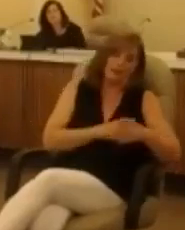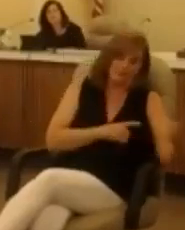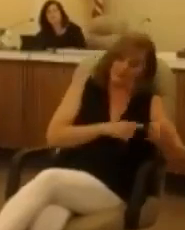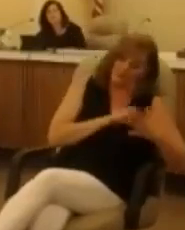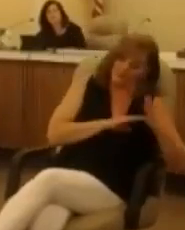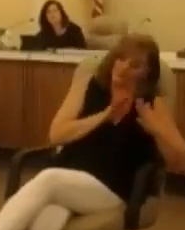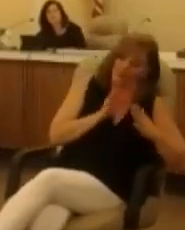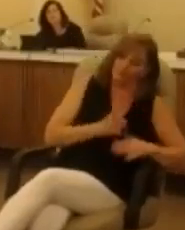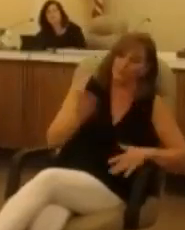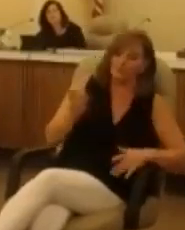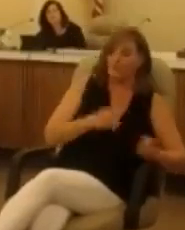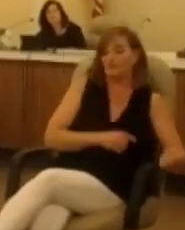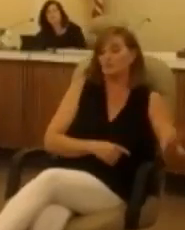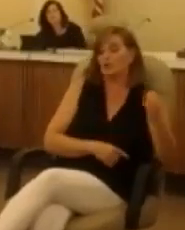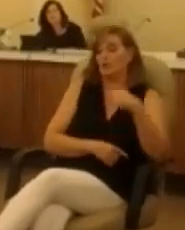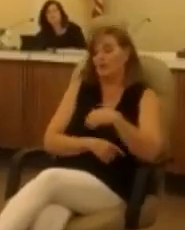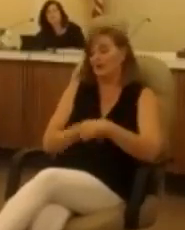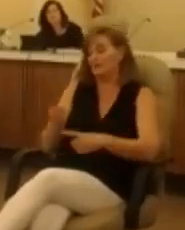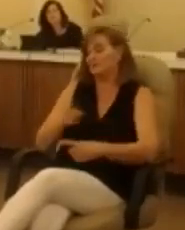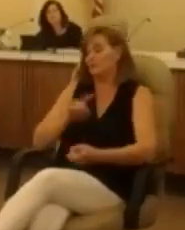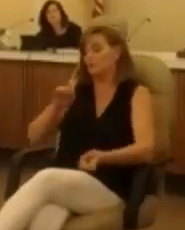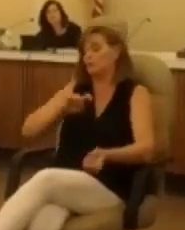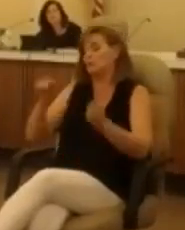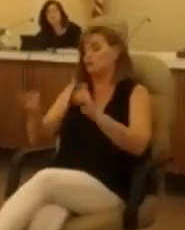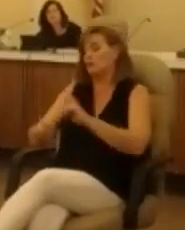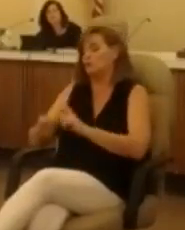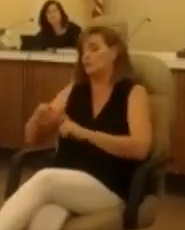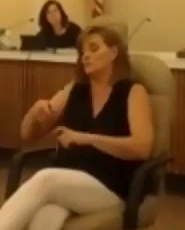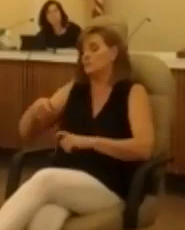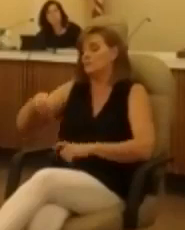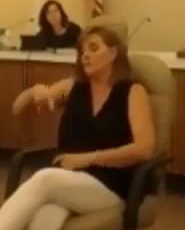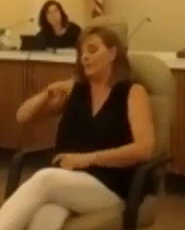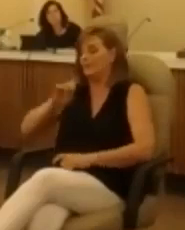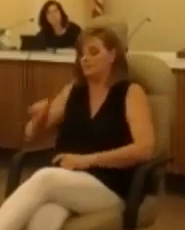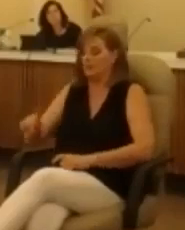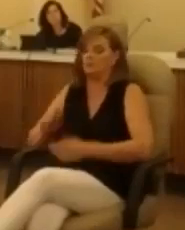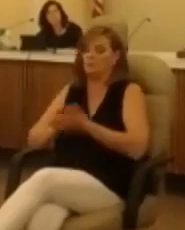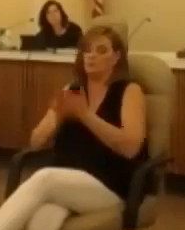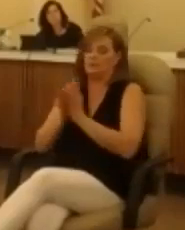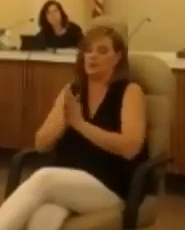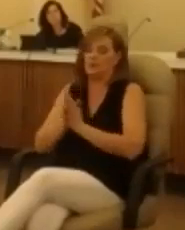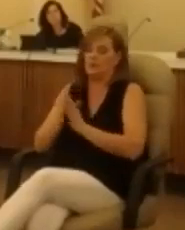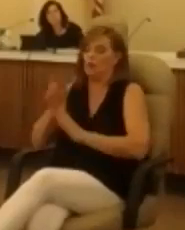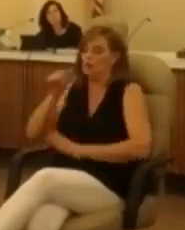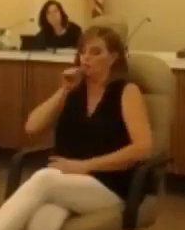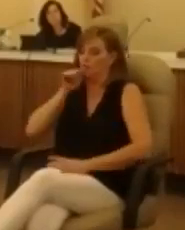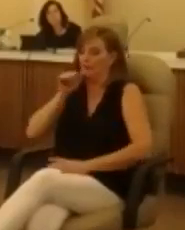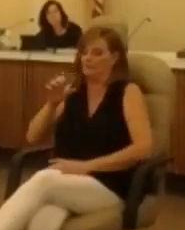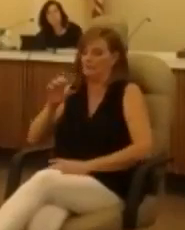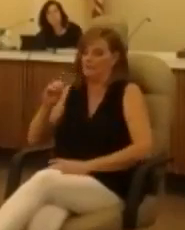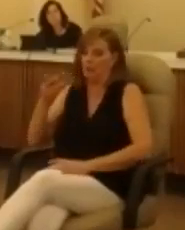okay, we'll turn this parkland into privately owned open space.